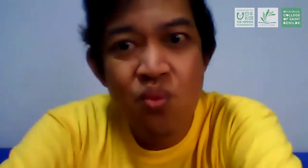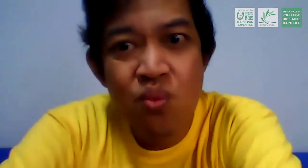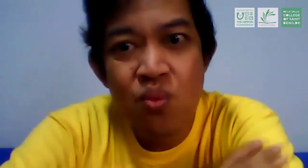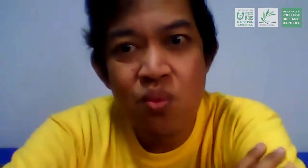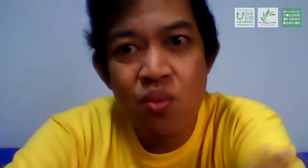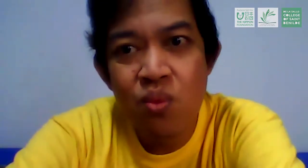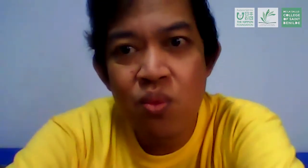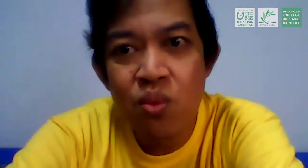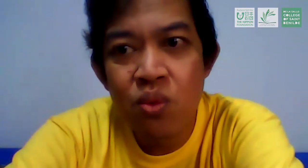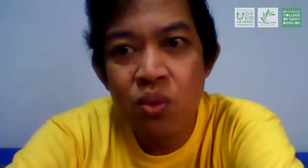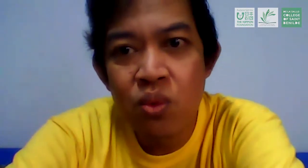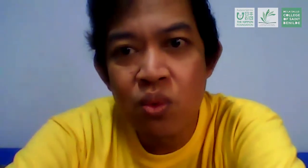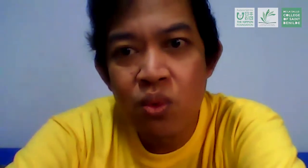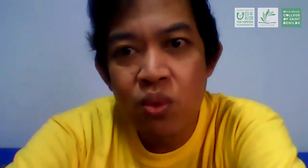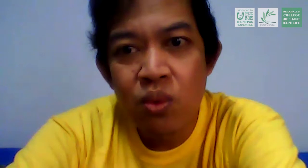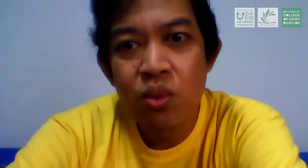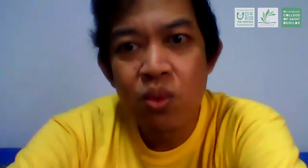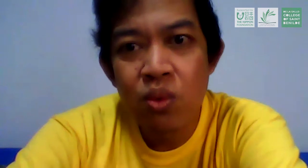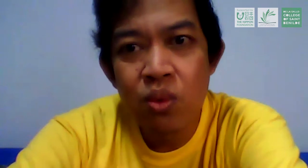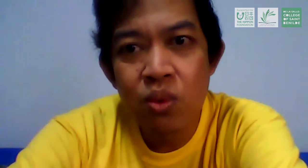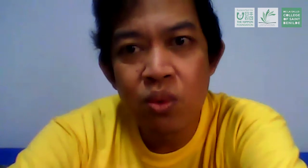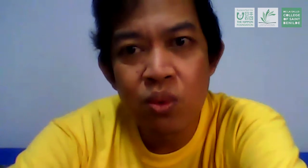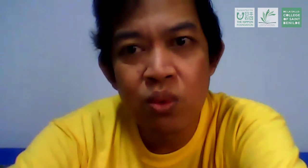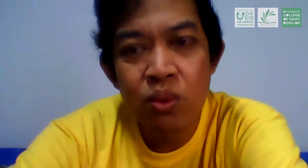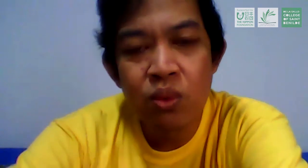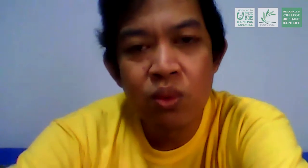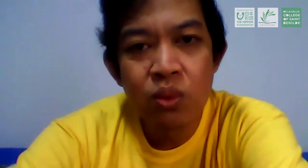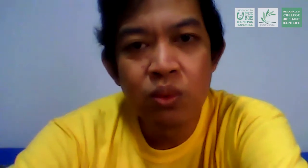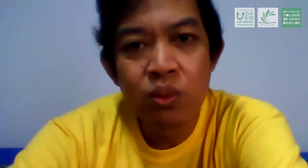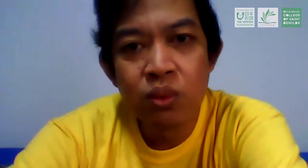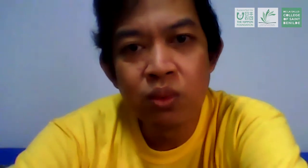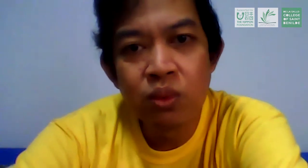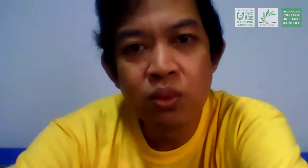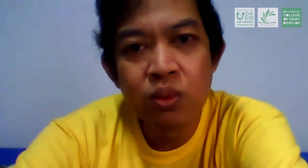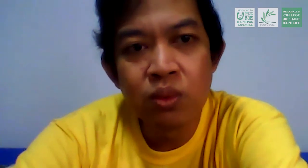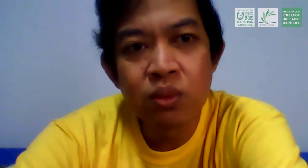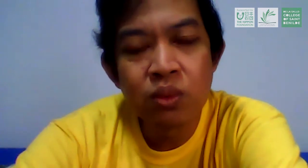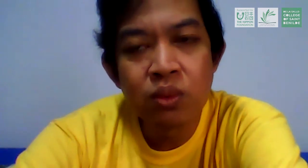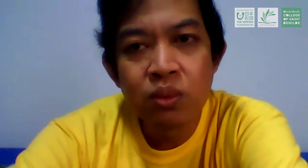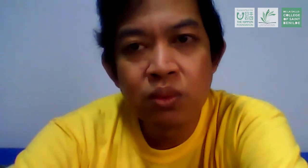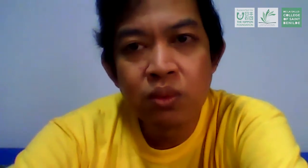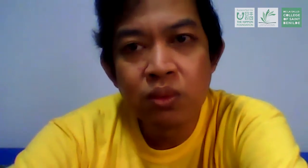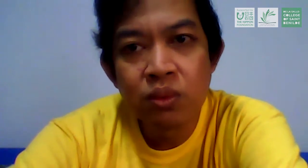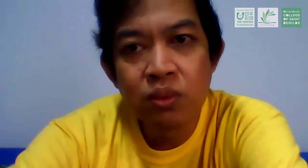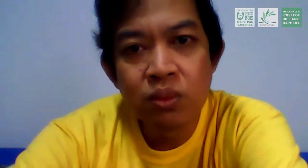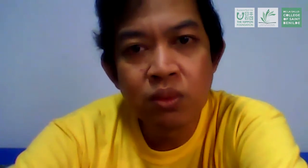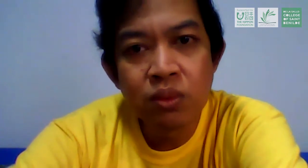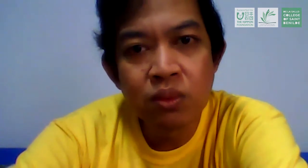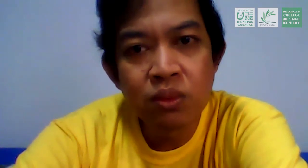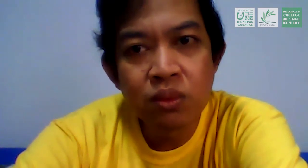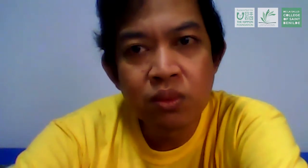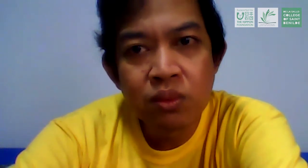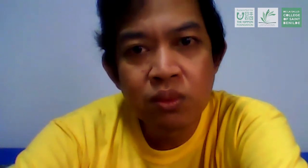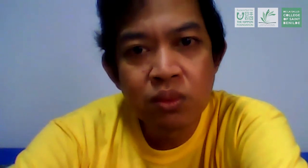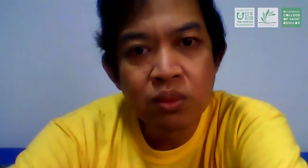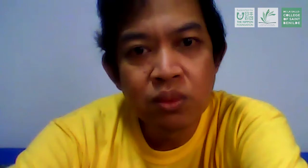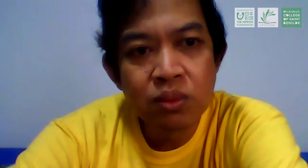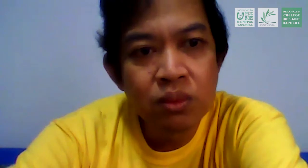signs. So I'm just wondering, is that a good way to approach it when we're teaching? Well, yes, that's a good way,